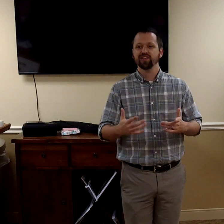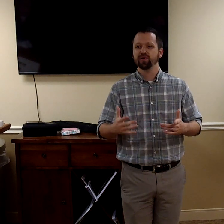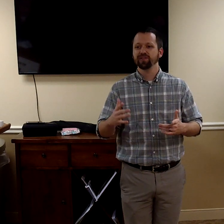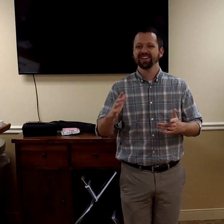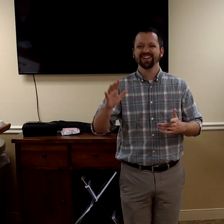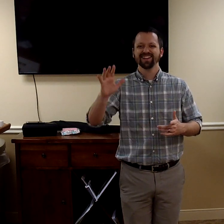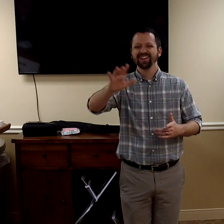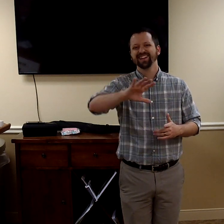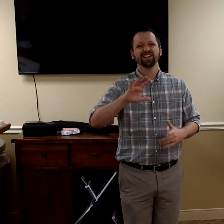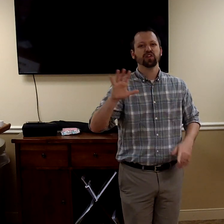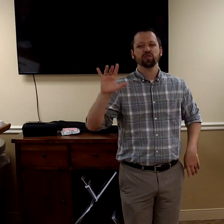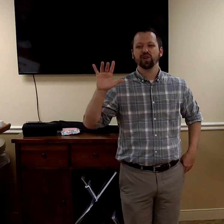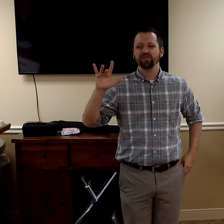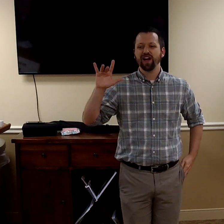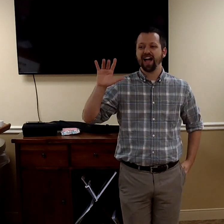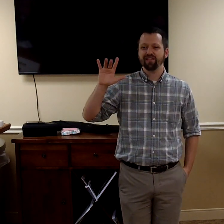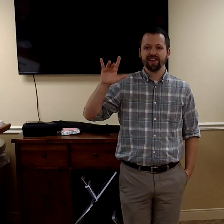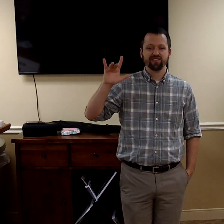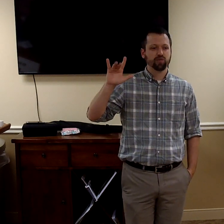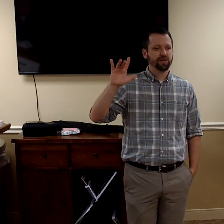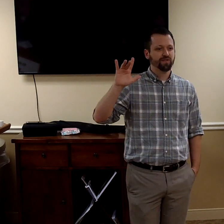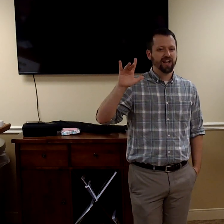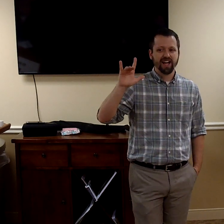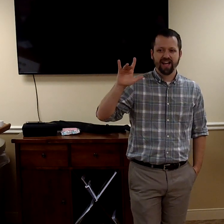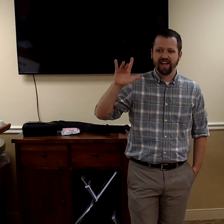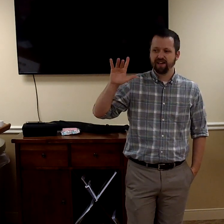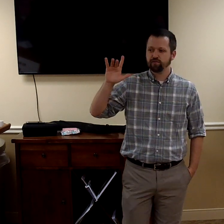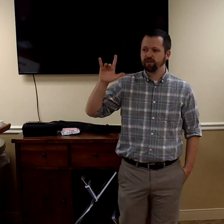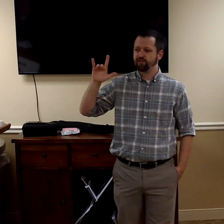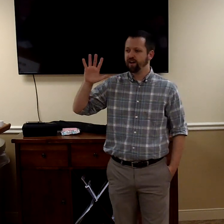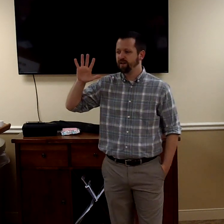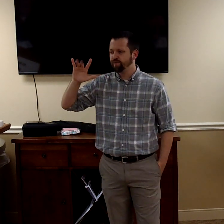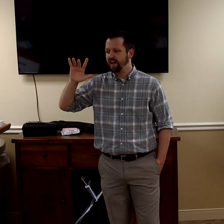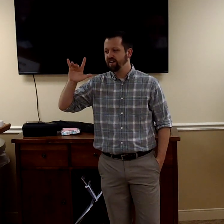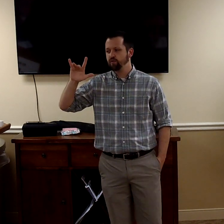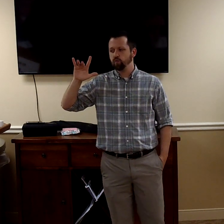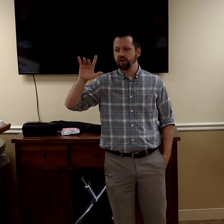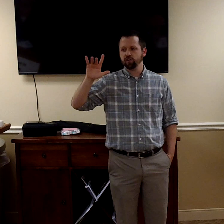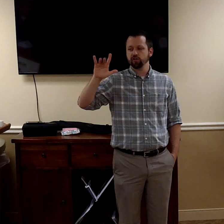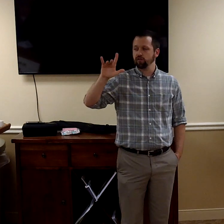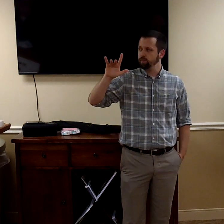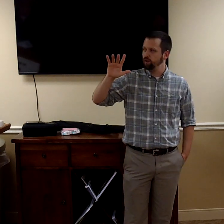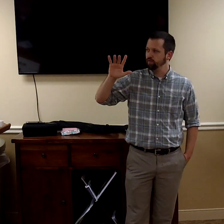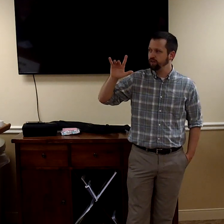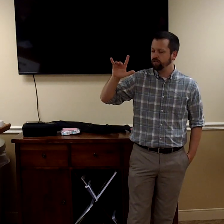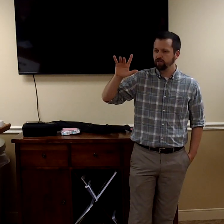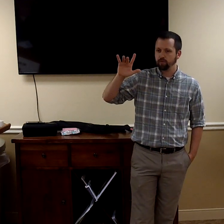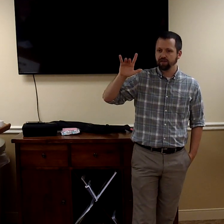So, 25, yes, 25. 25, make a 5, wiggle your middle finger and your ring